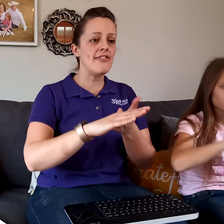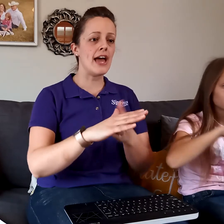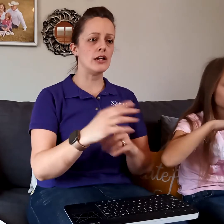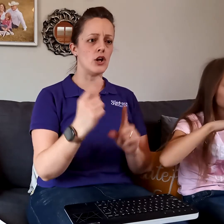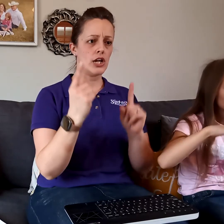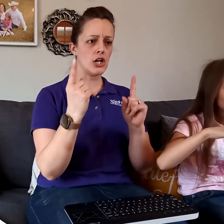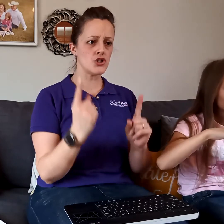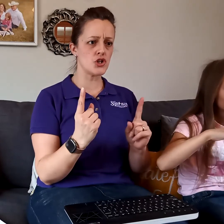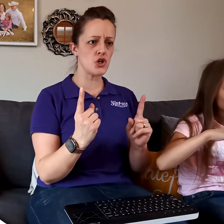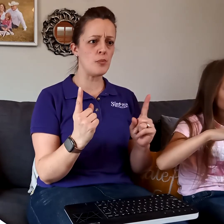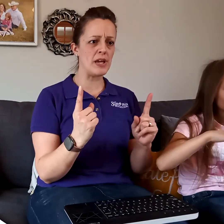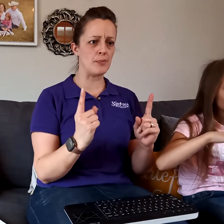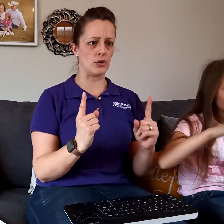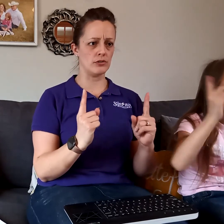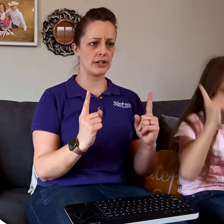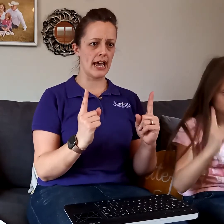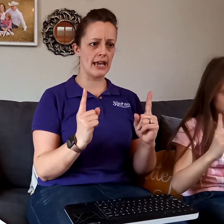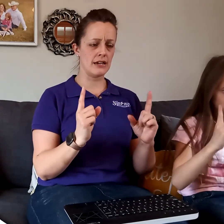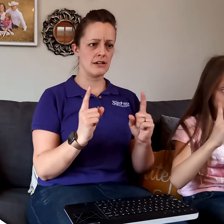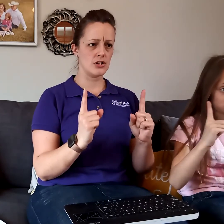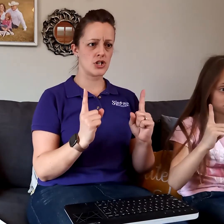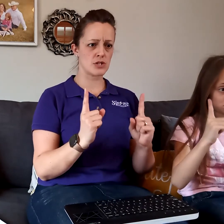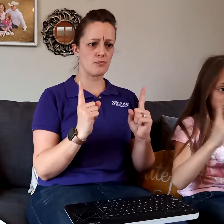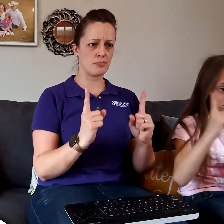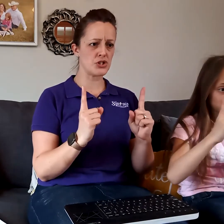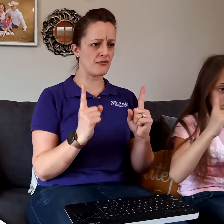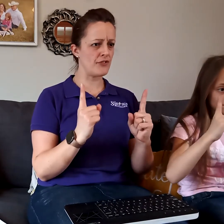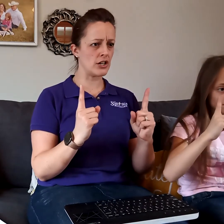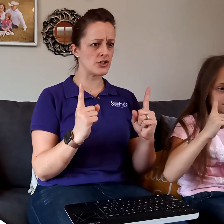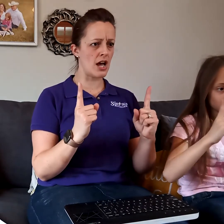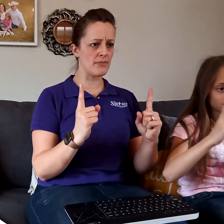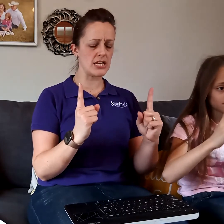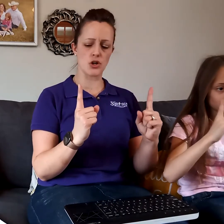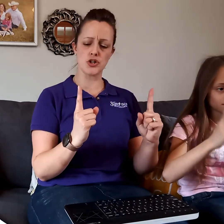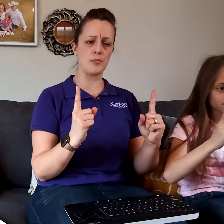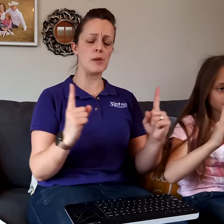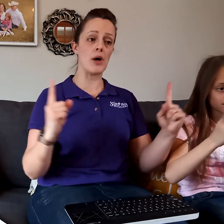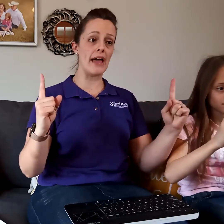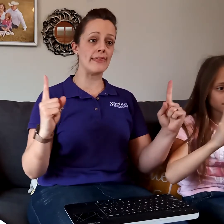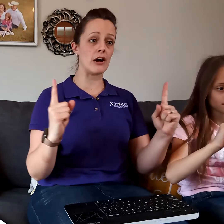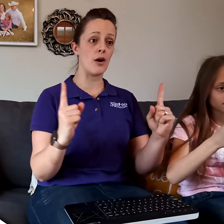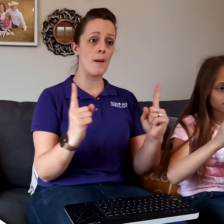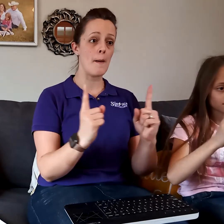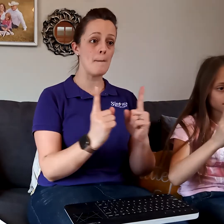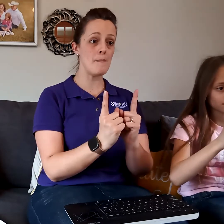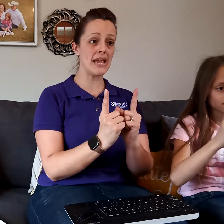then here's your two people, okay? Just put your fingers up. These are two people and they're meeting.